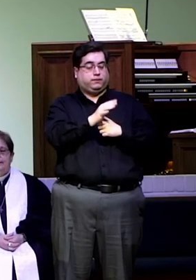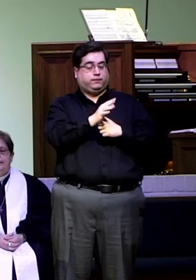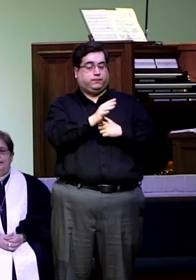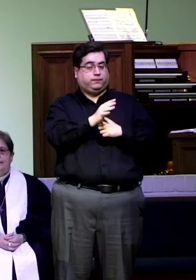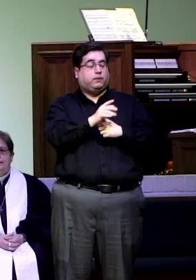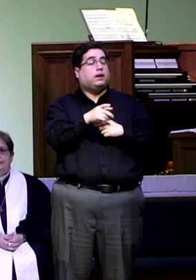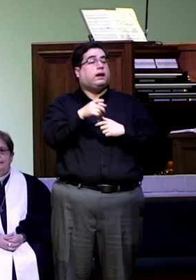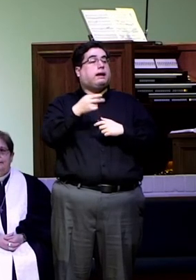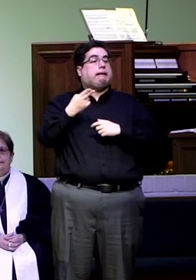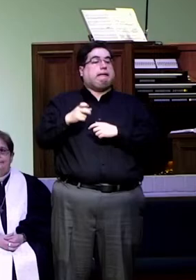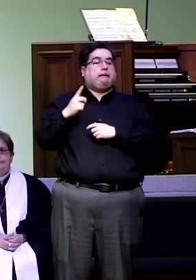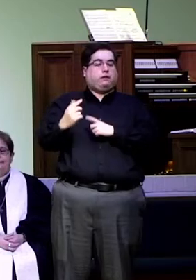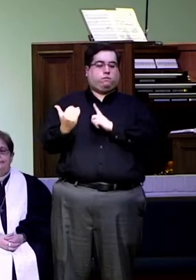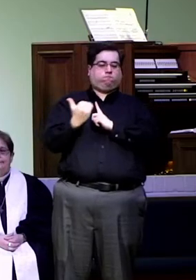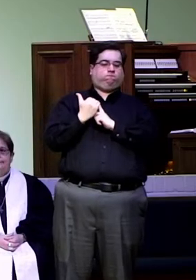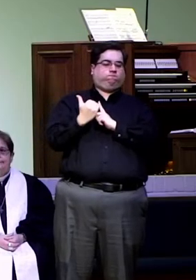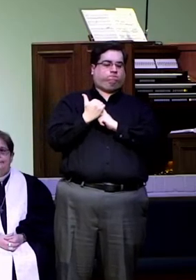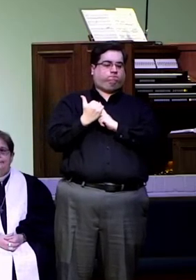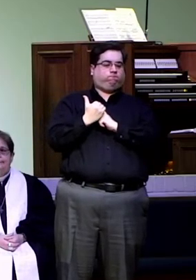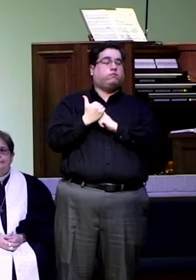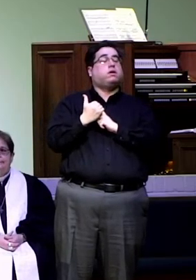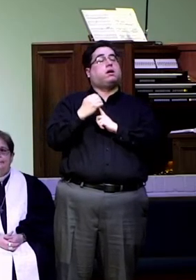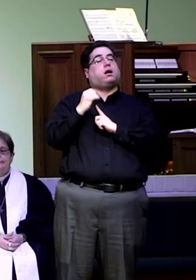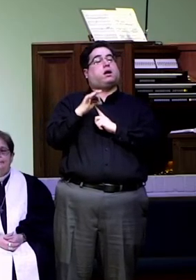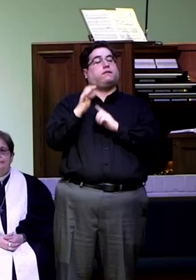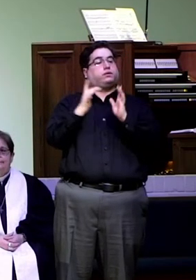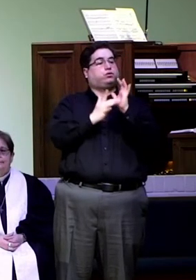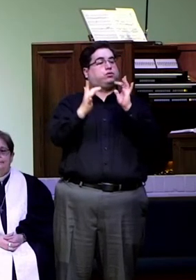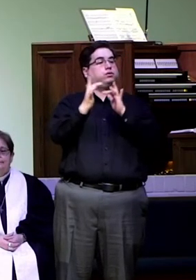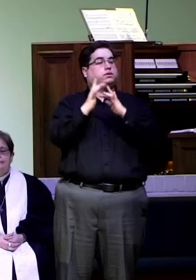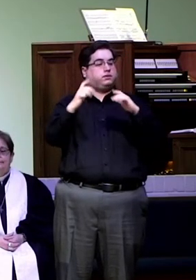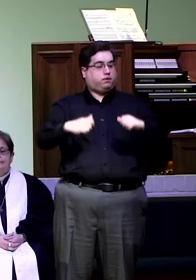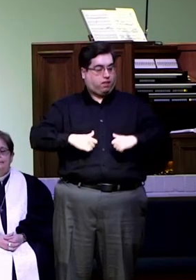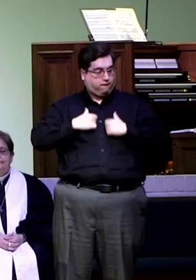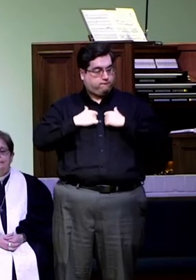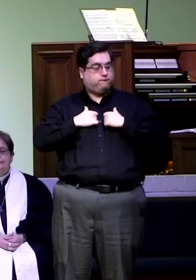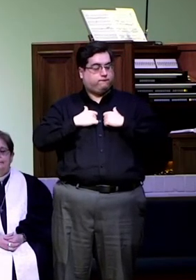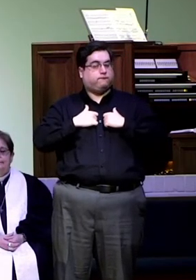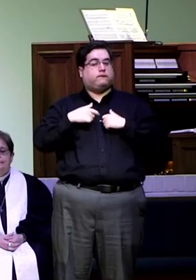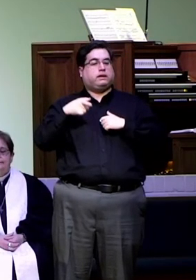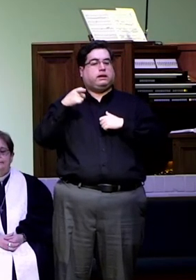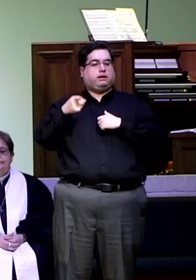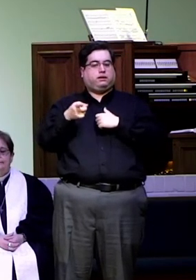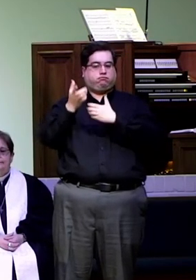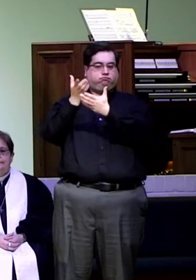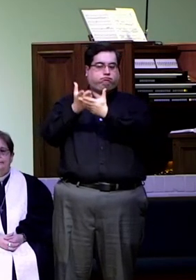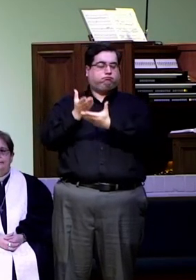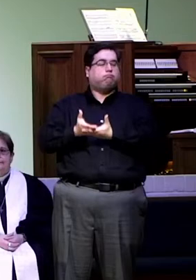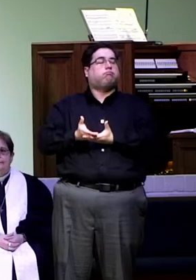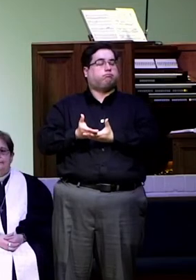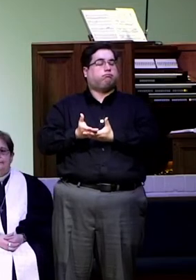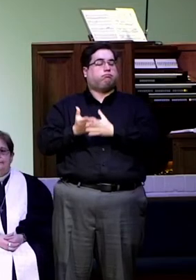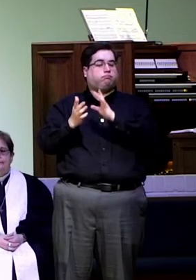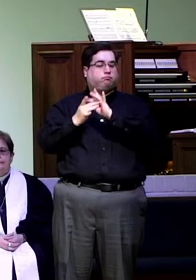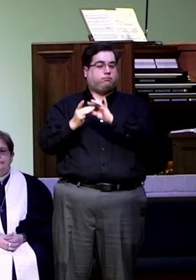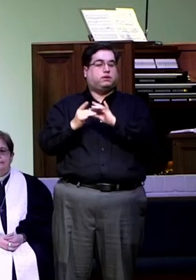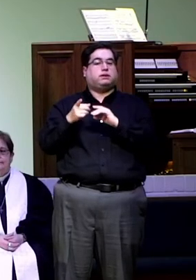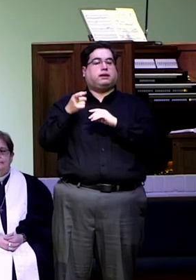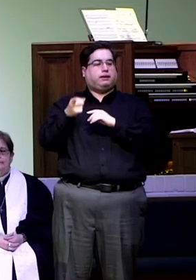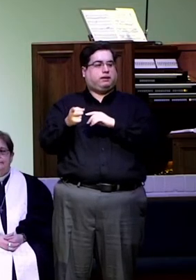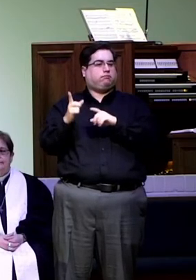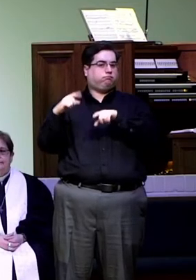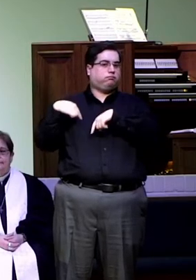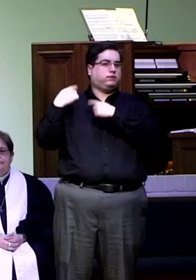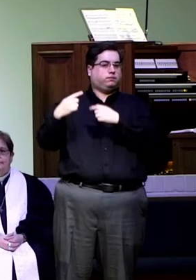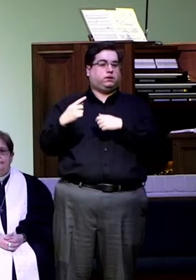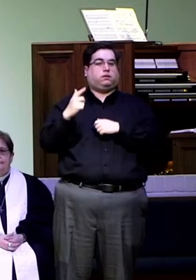he reminds us of Jesus's life. He indicates that he has been a